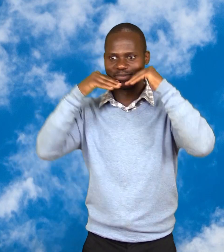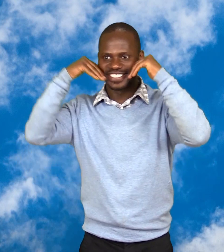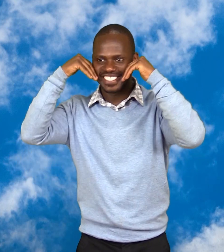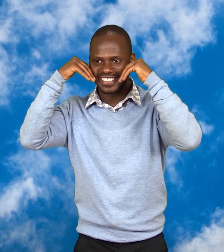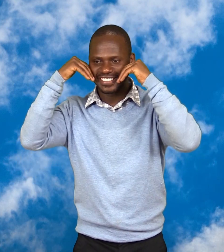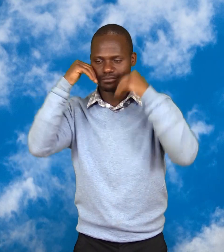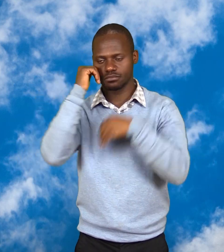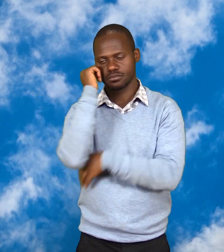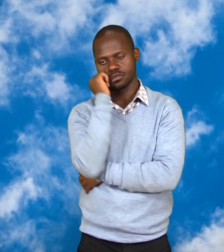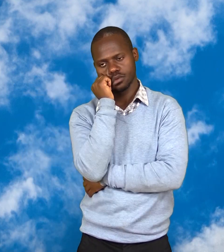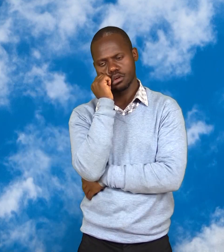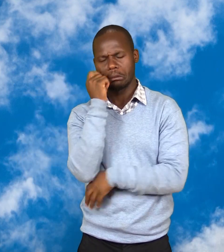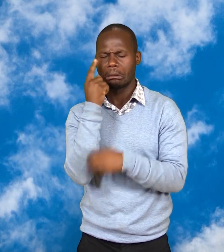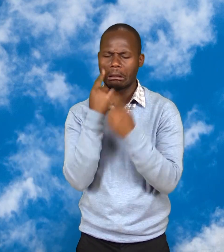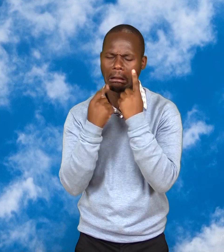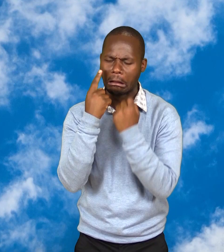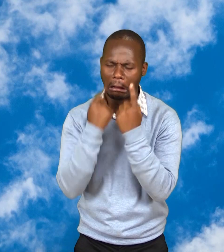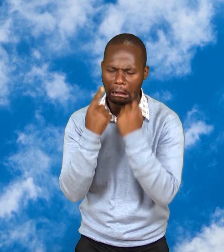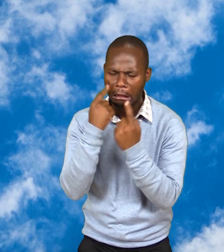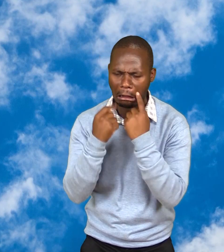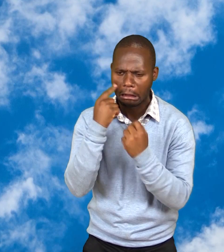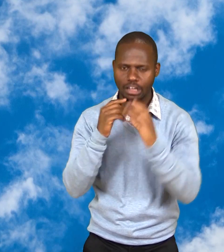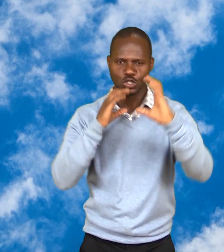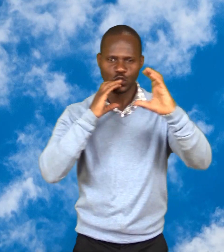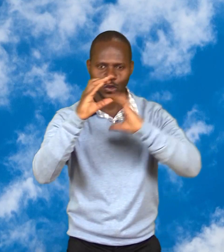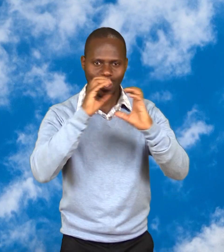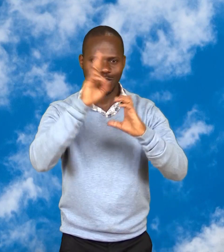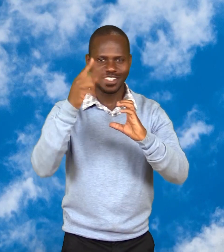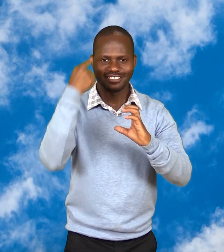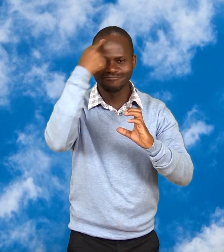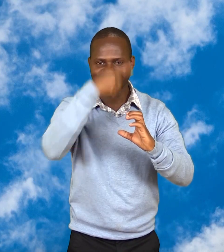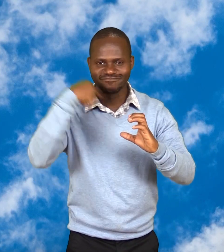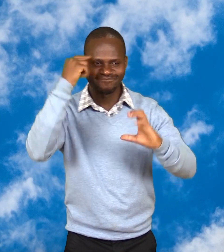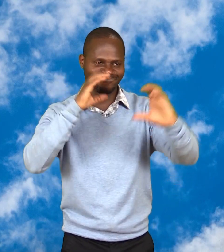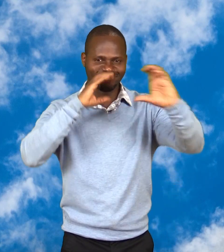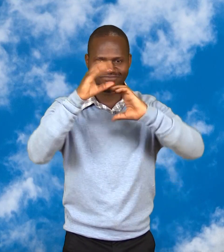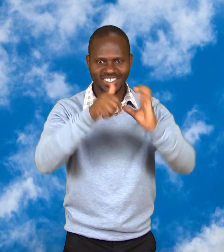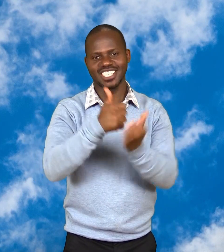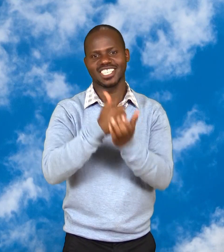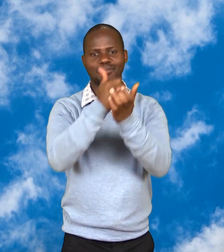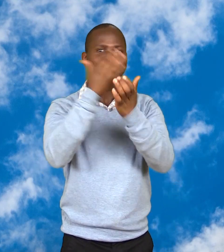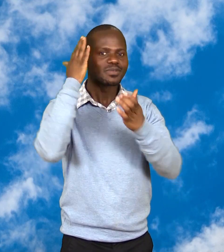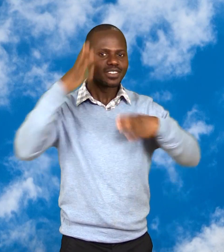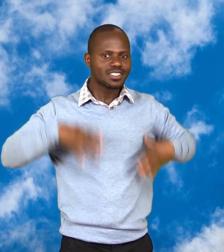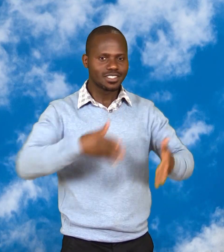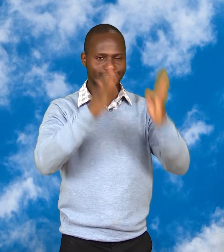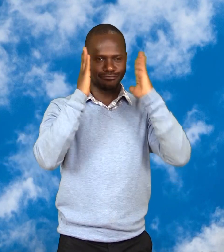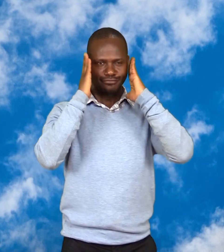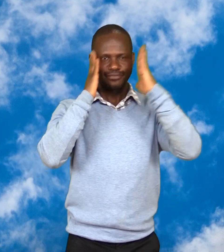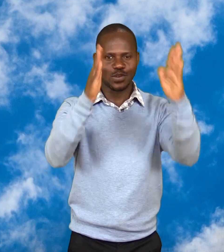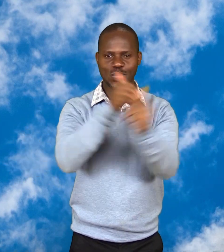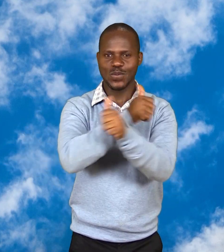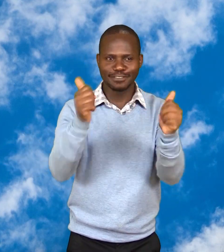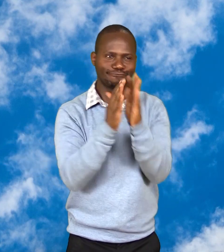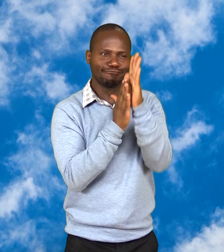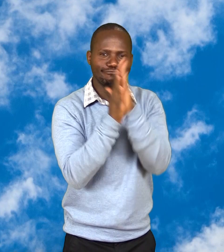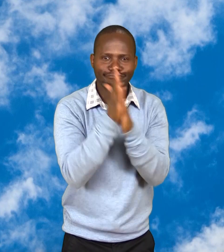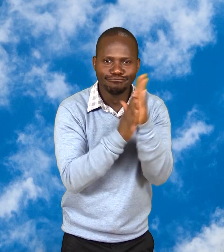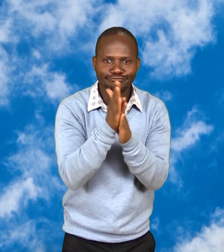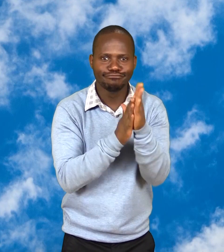facial expressions, you are able to understand and to communicate your emotions, and they help people to understand and to focus well